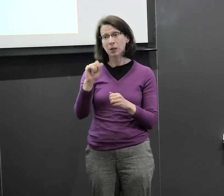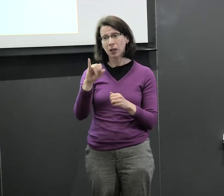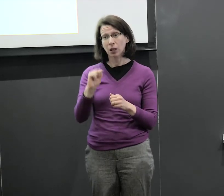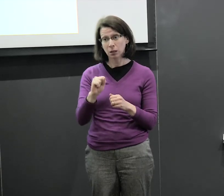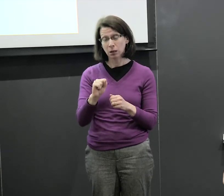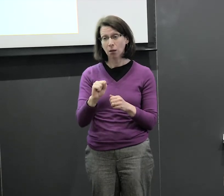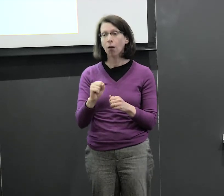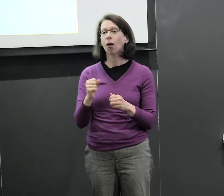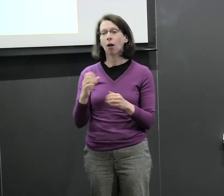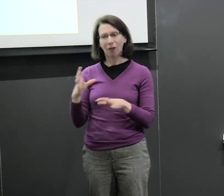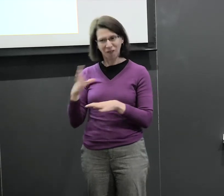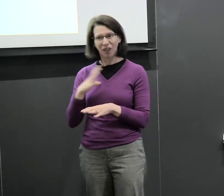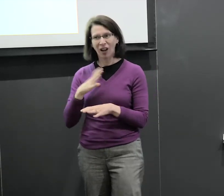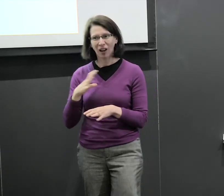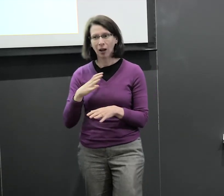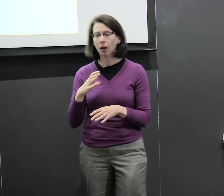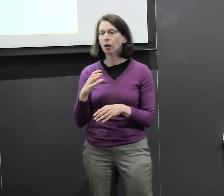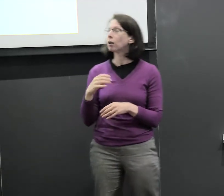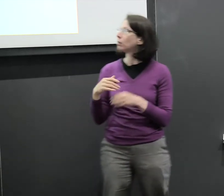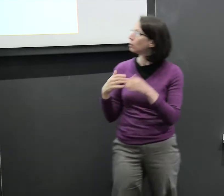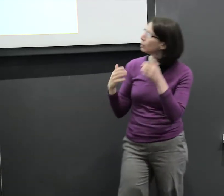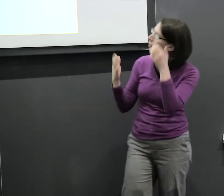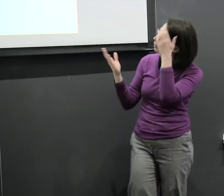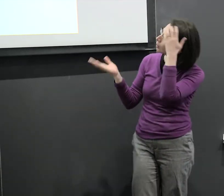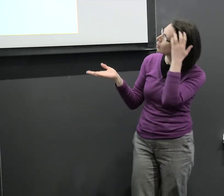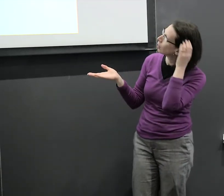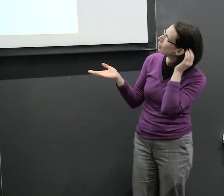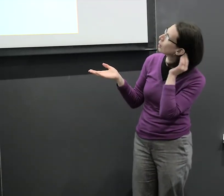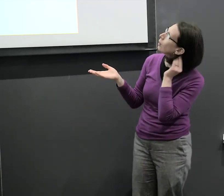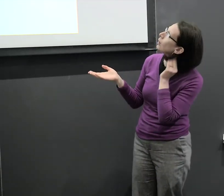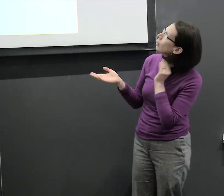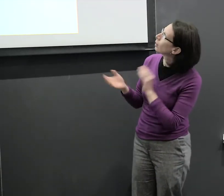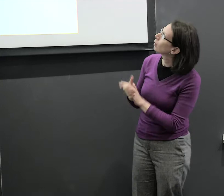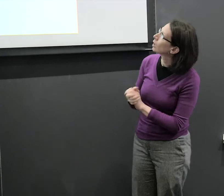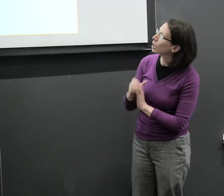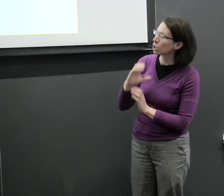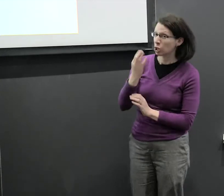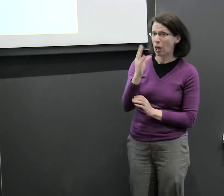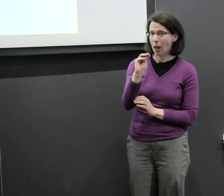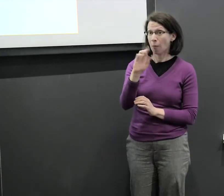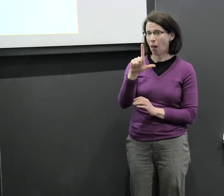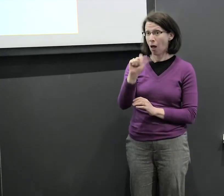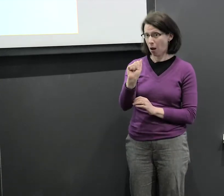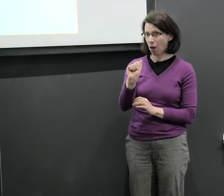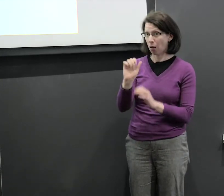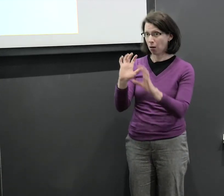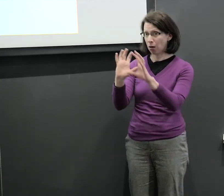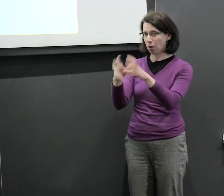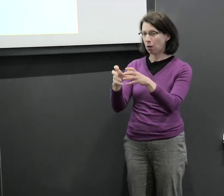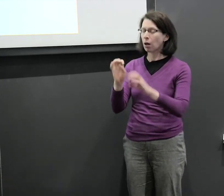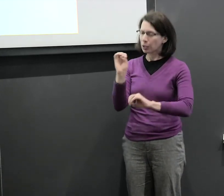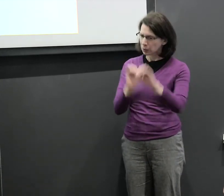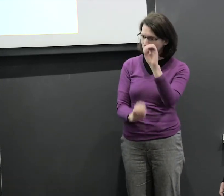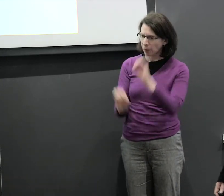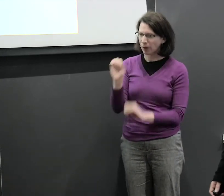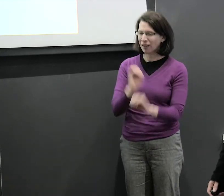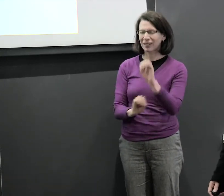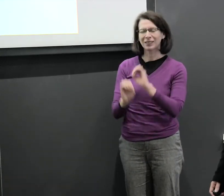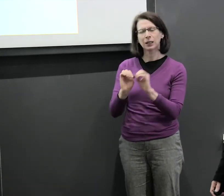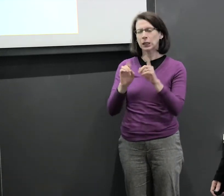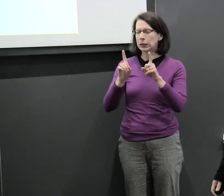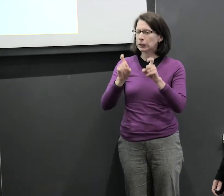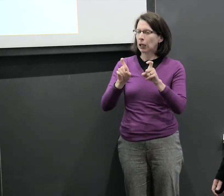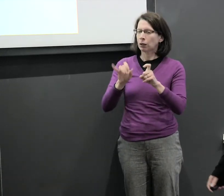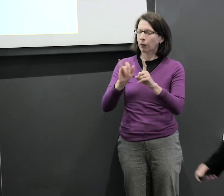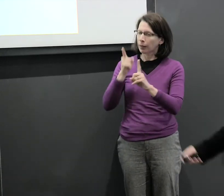And so, in fact, with Emmanuel Schlenker, we performed an experiment on this, and we tested exactly this